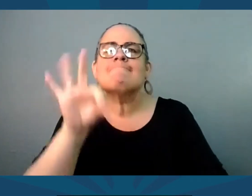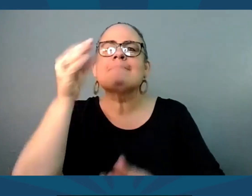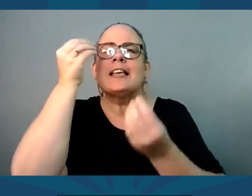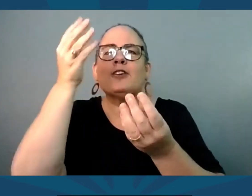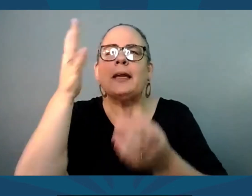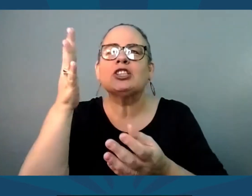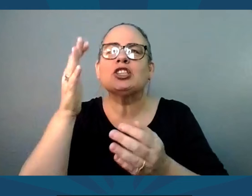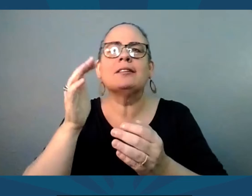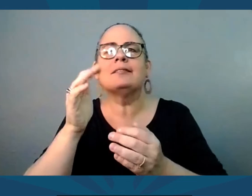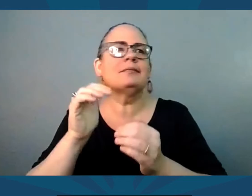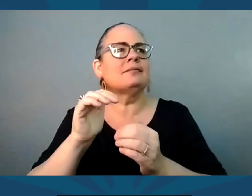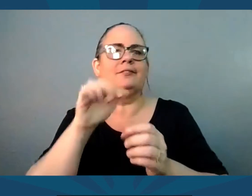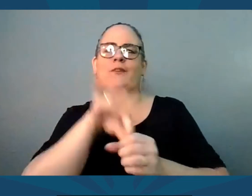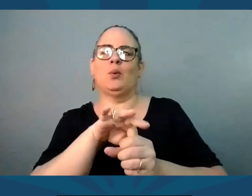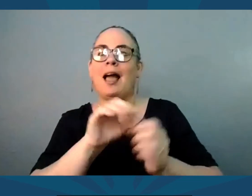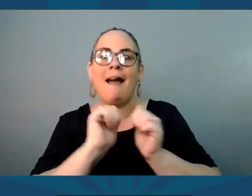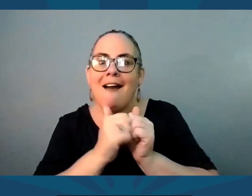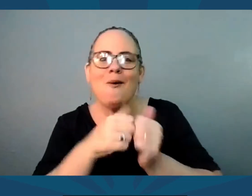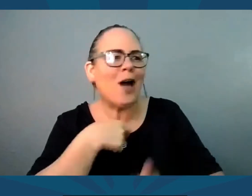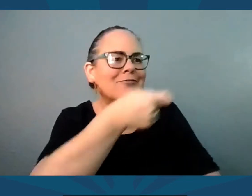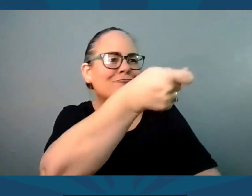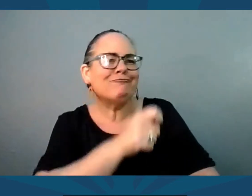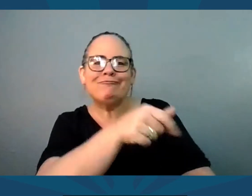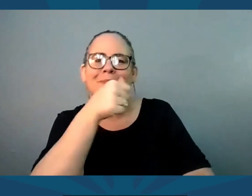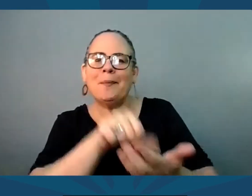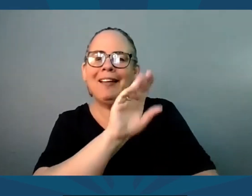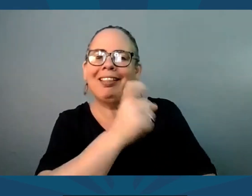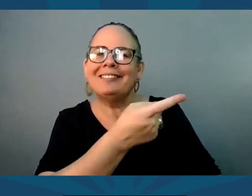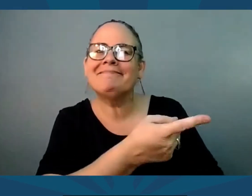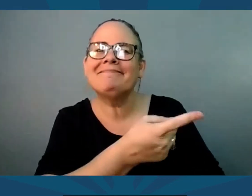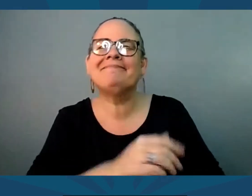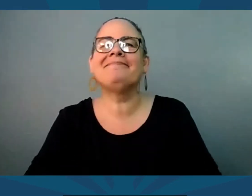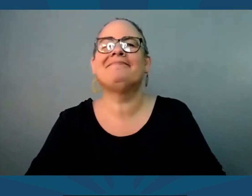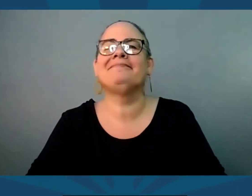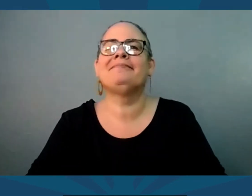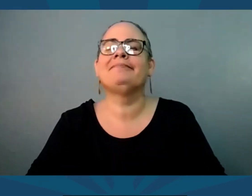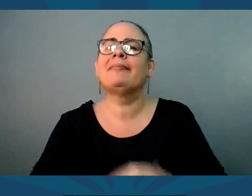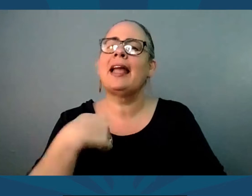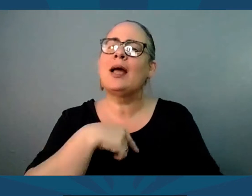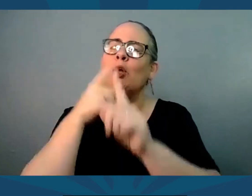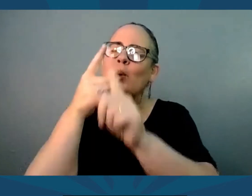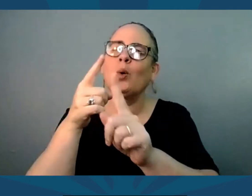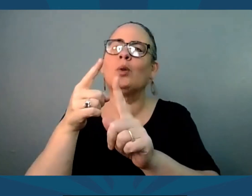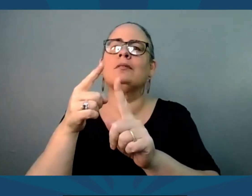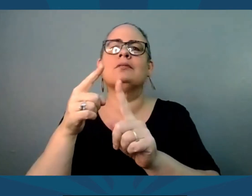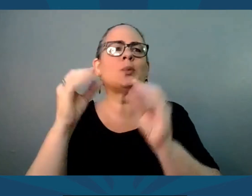This way, voters can find the information they need to vote simply by looking in their mailbox.